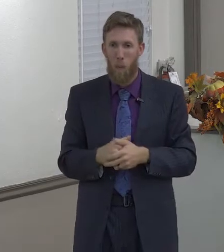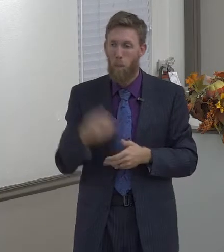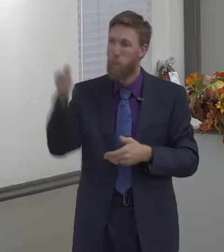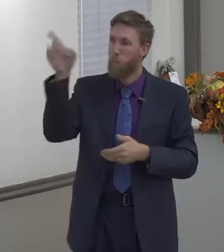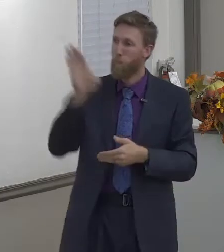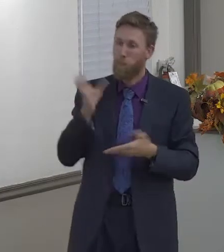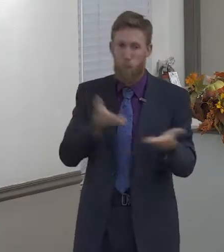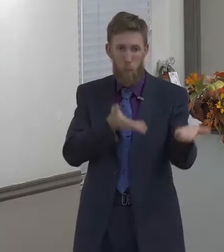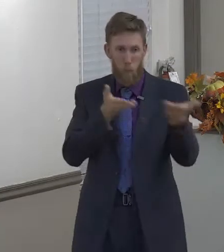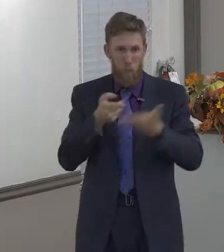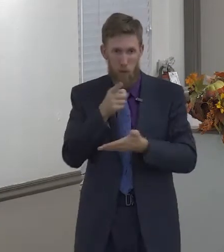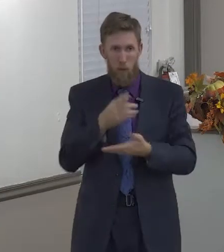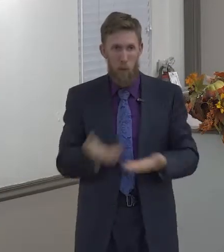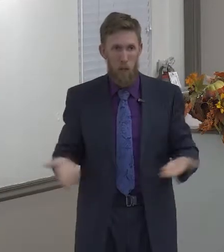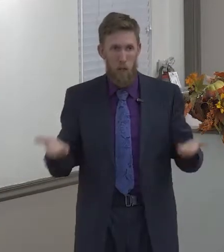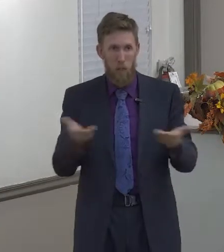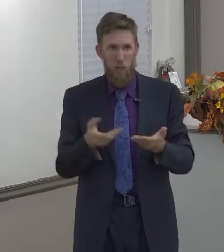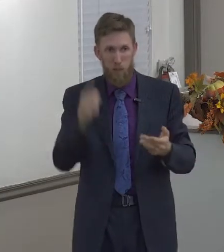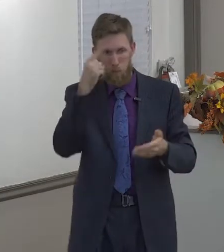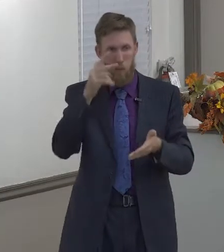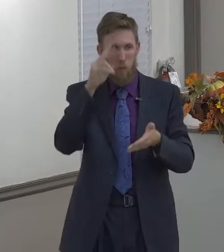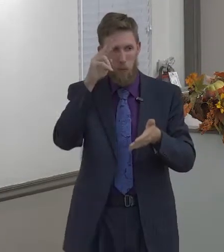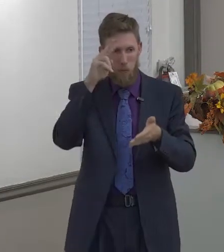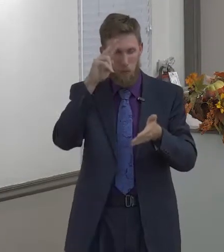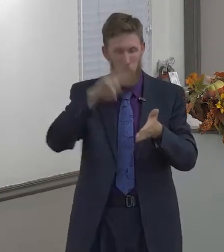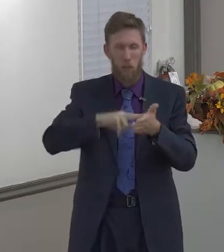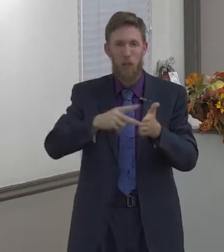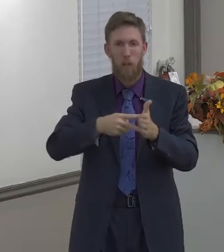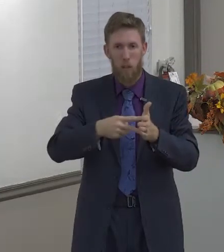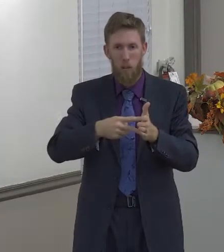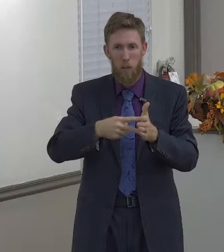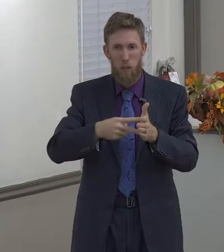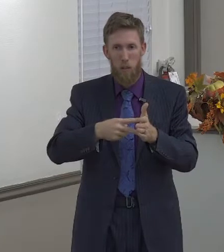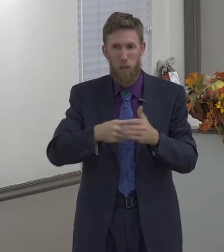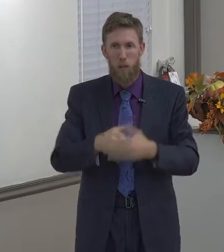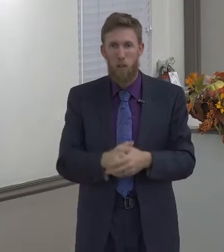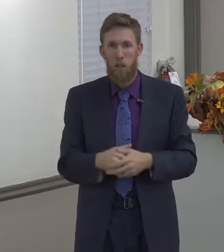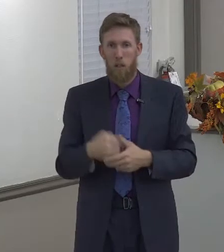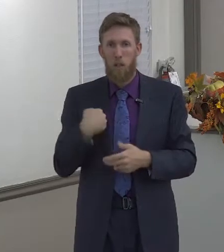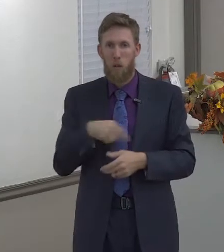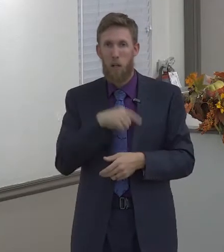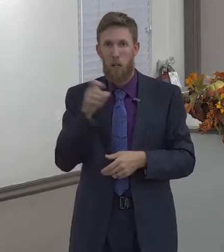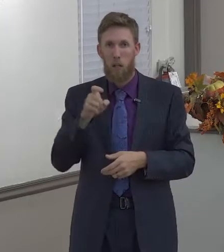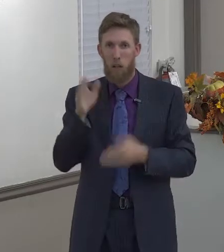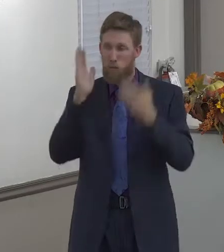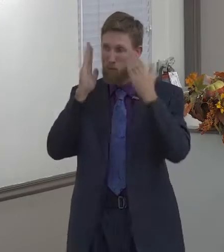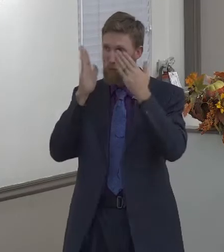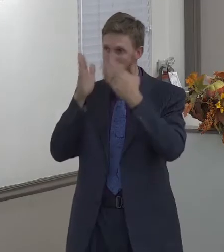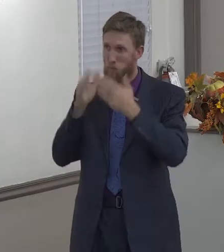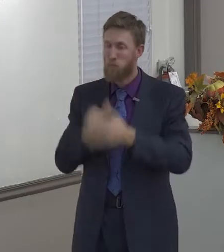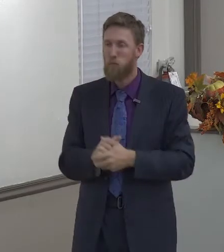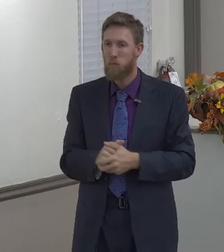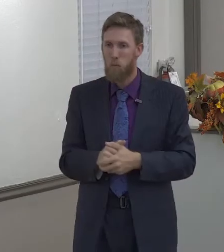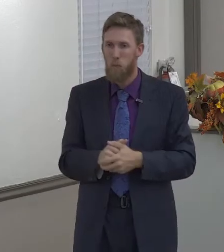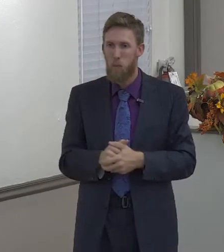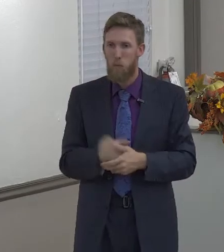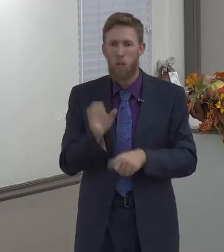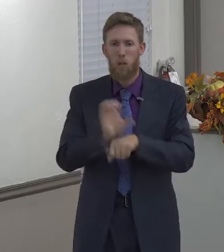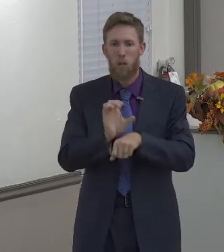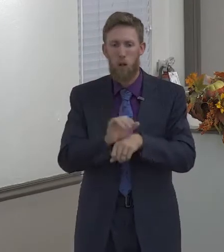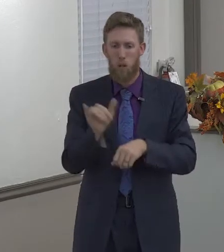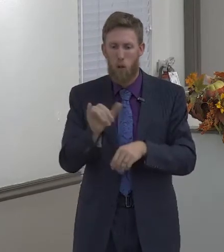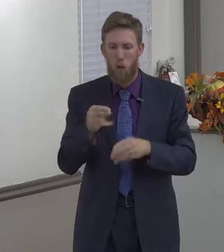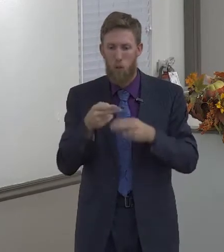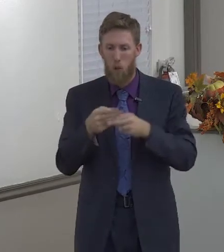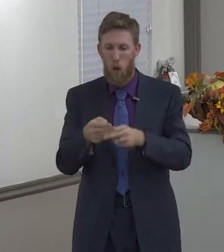of God. 1 Peter 4:17, "For the time has come that judgment must begin at the house of God. And if it